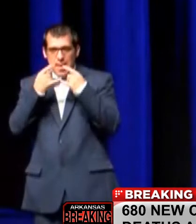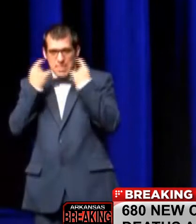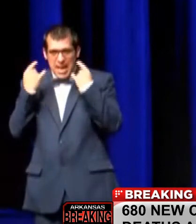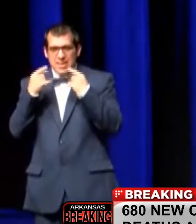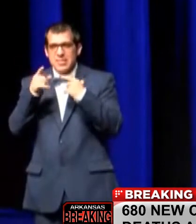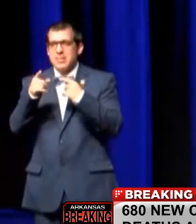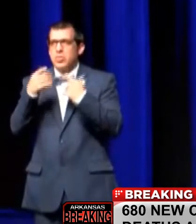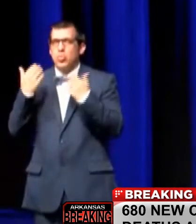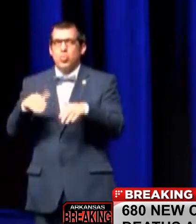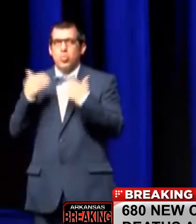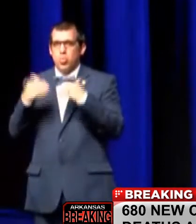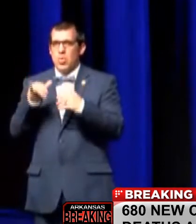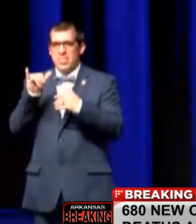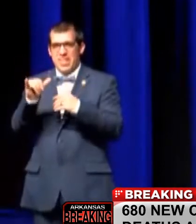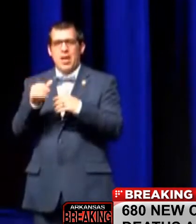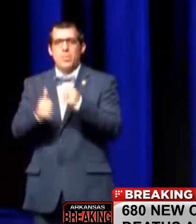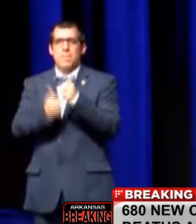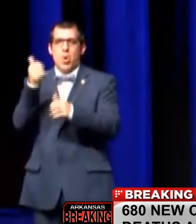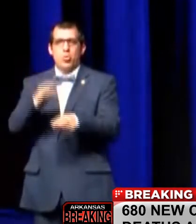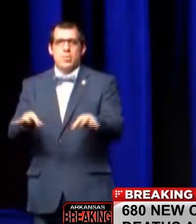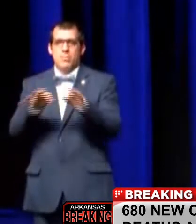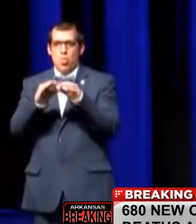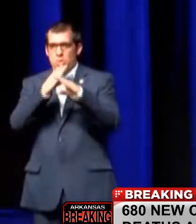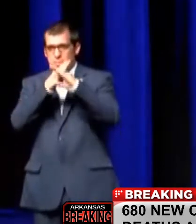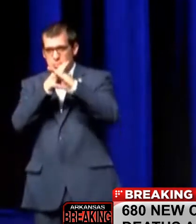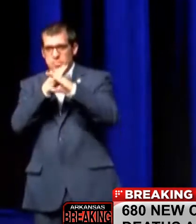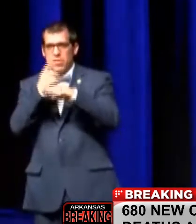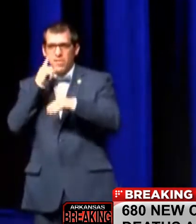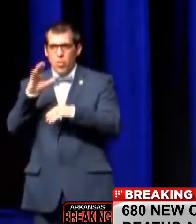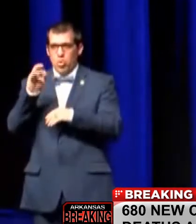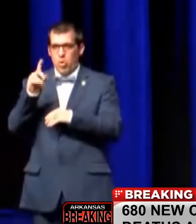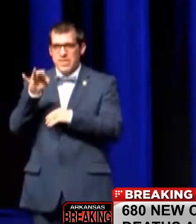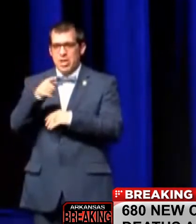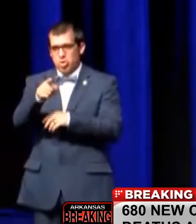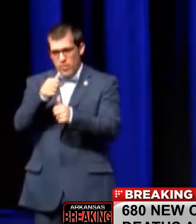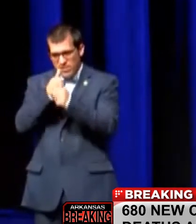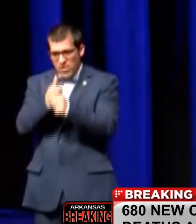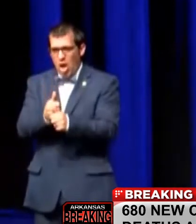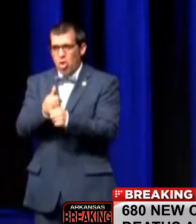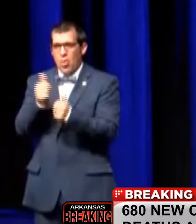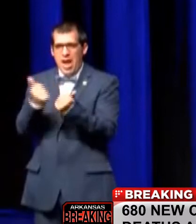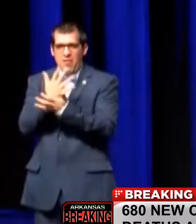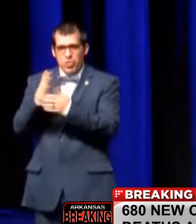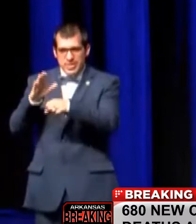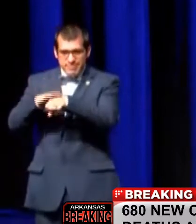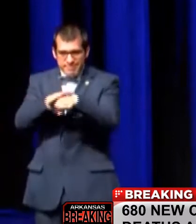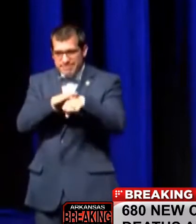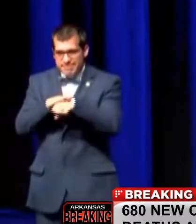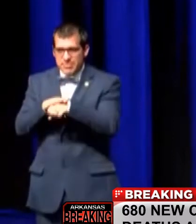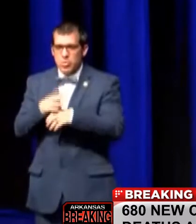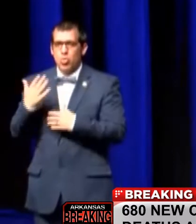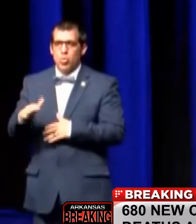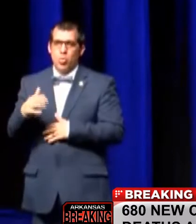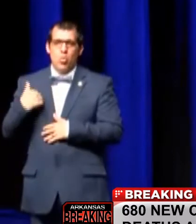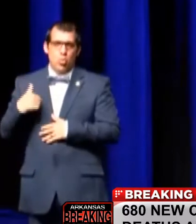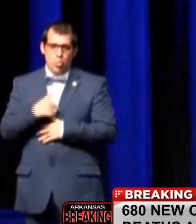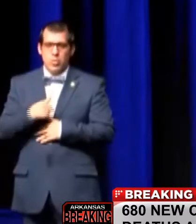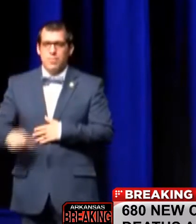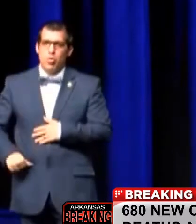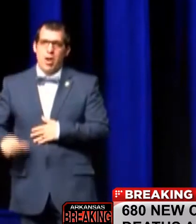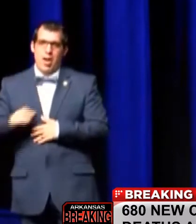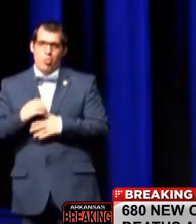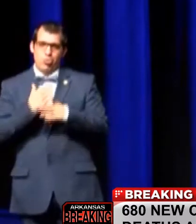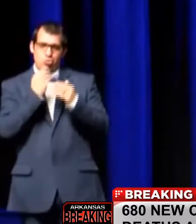safety net against COVID-19. Follow all of the precautions you've been given. But we were very proud to share with the